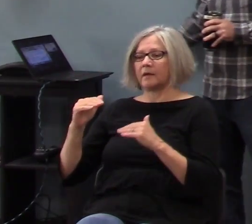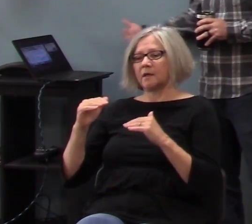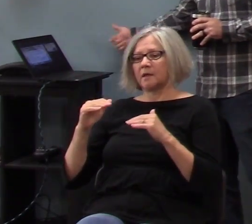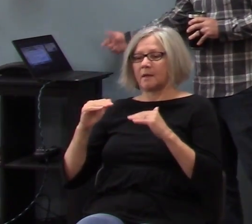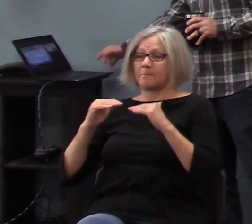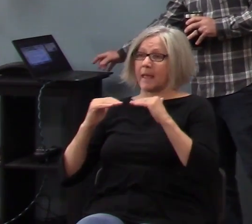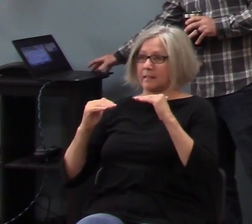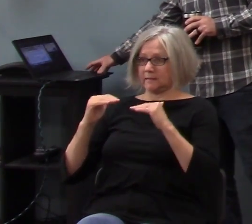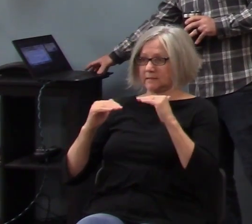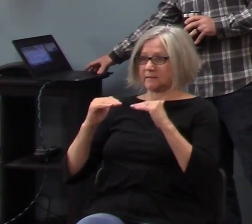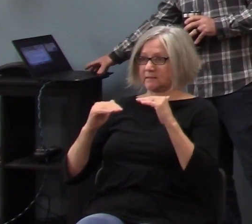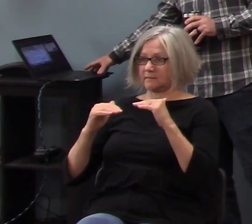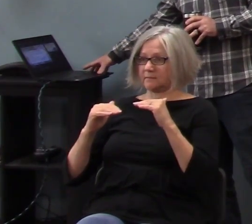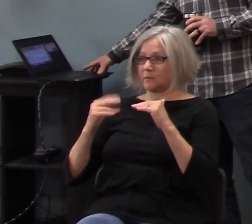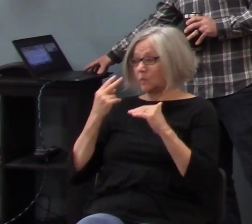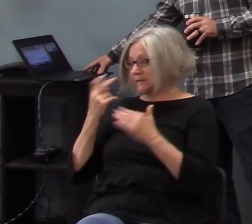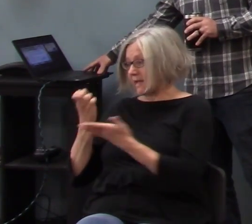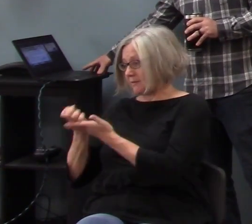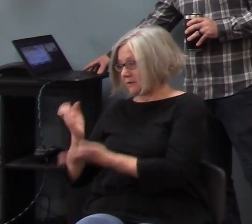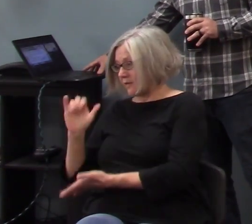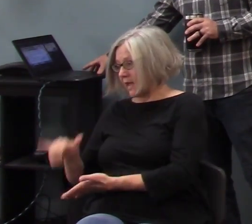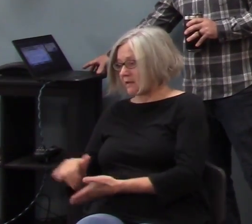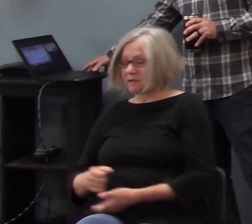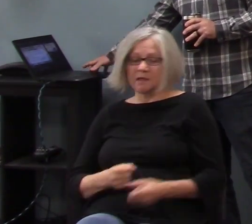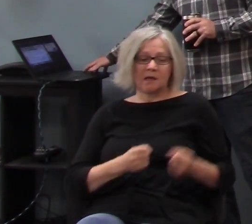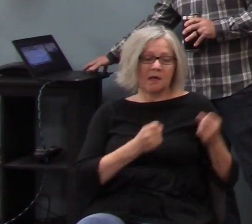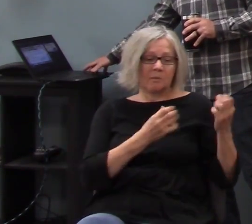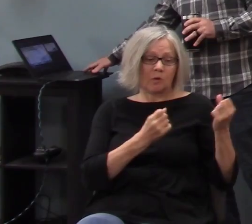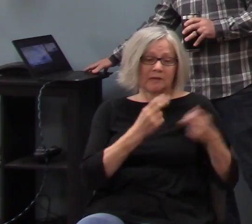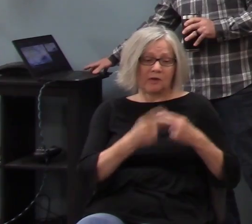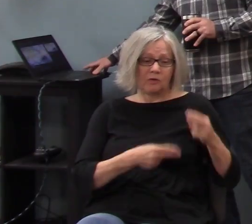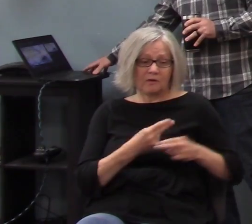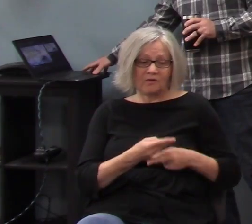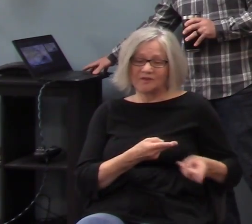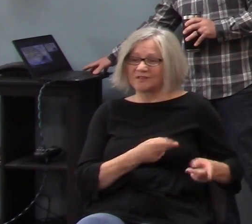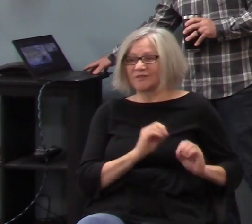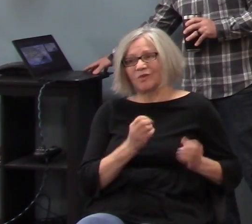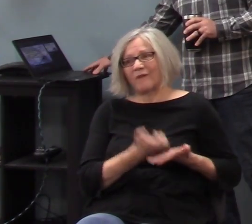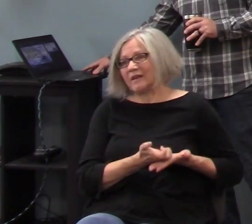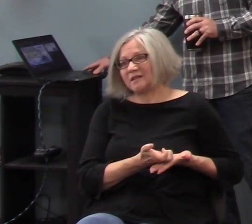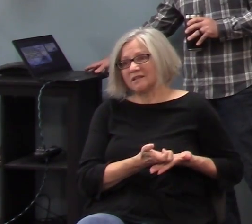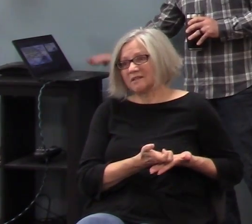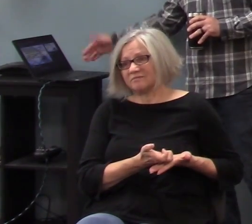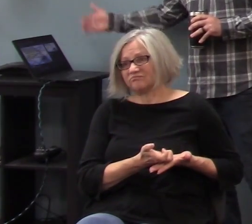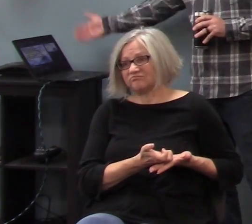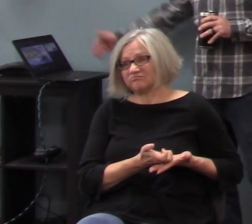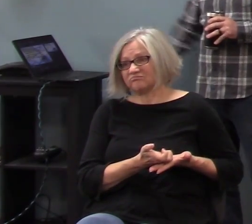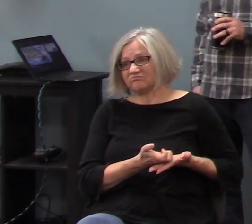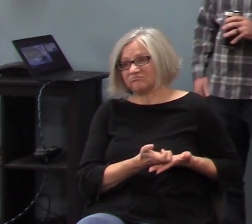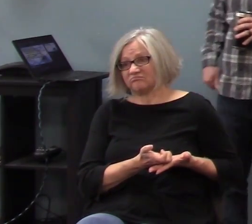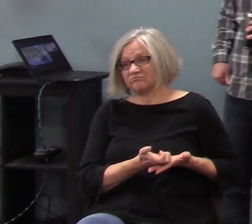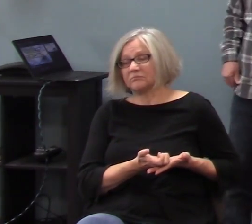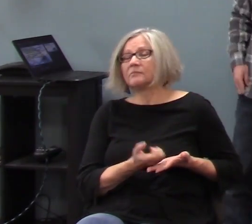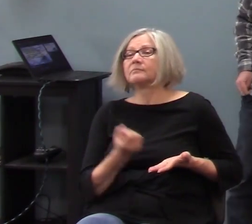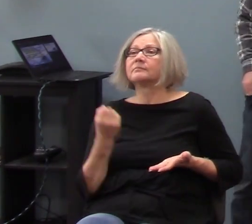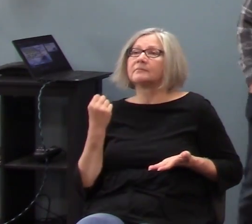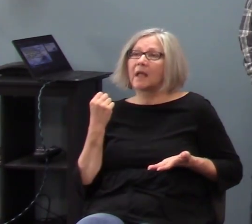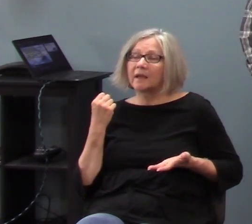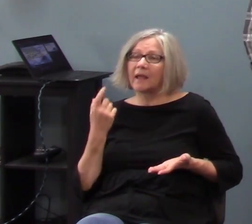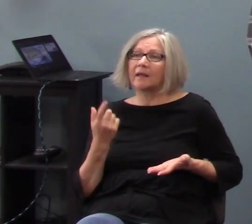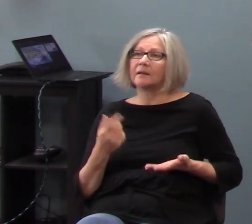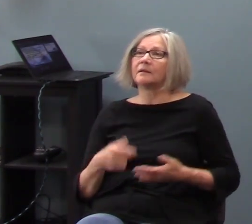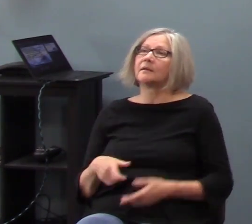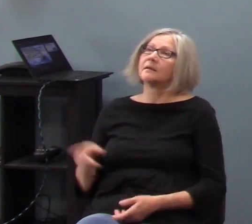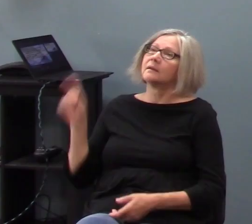we see that there's actually evidence for that one versus multi-universe theory, which there isn't any evidence for. Okay, and again, Sir Fred